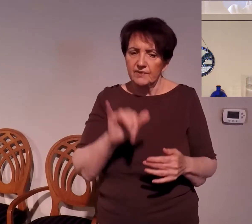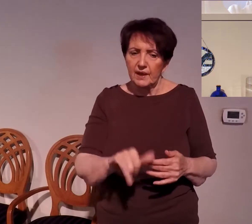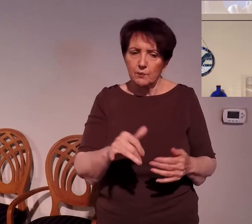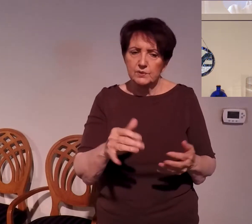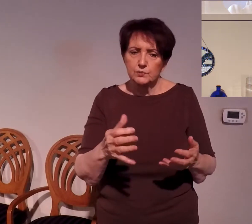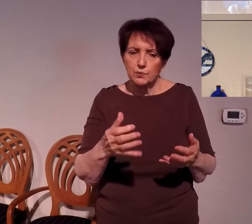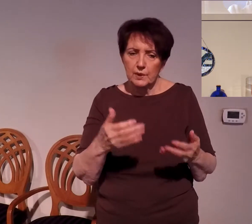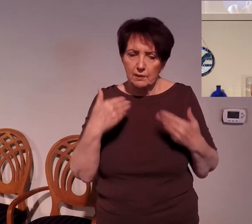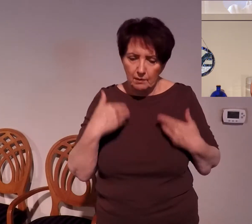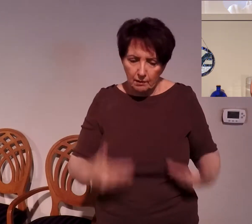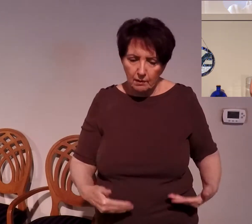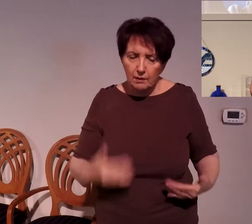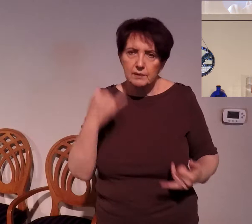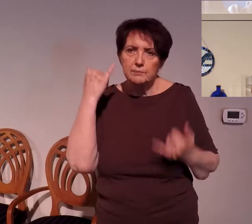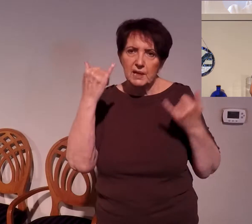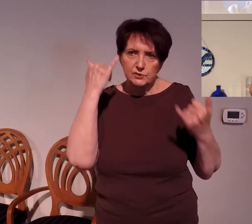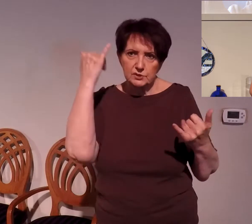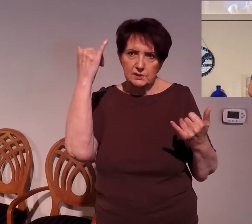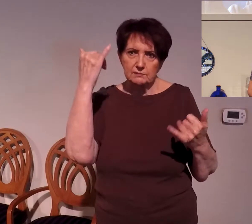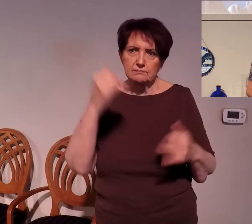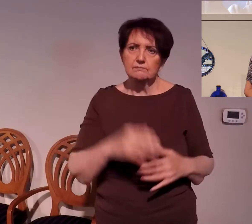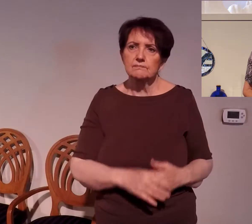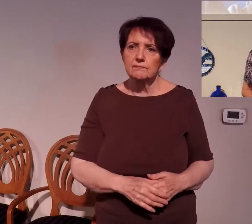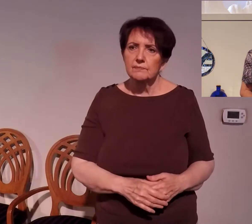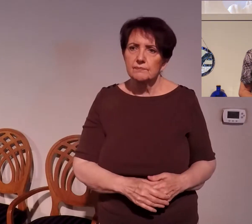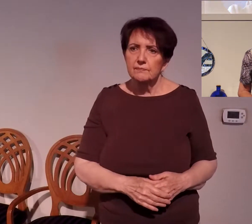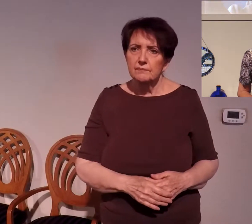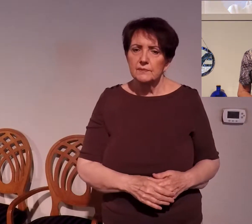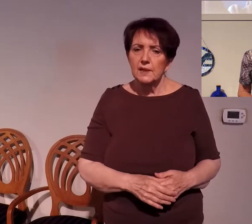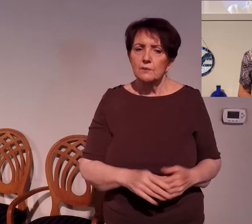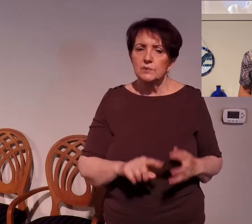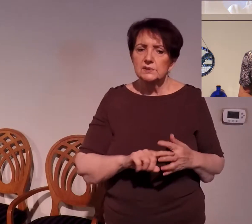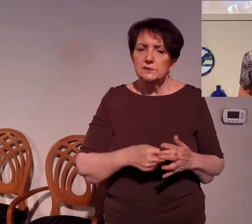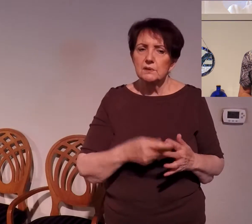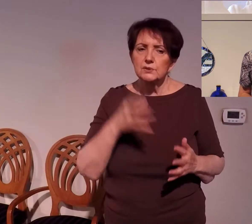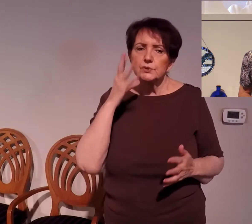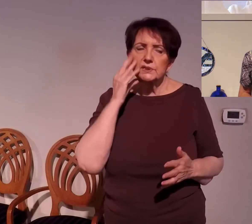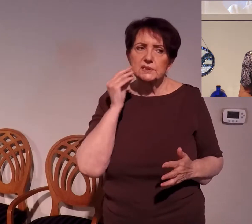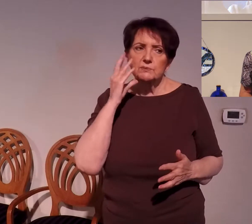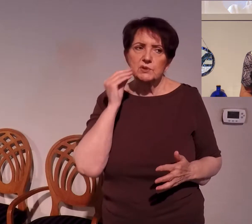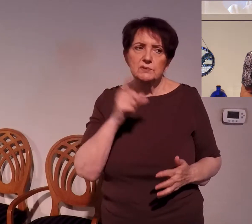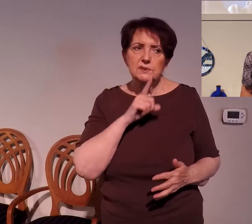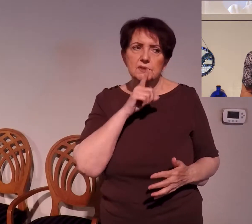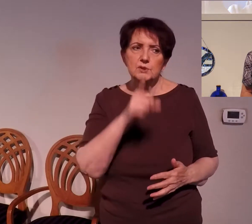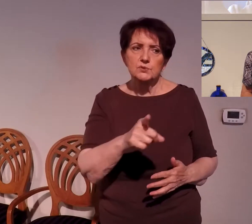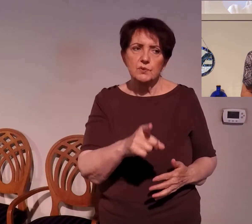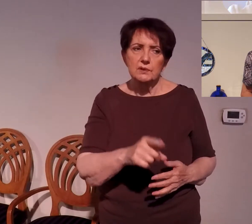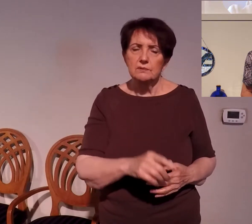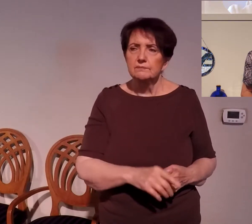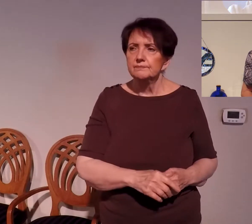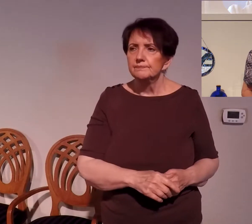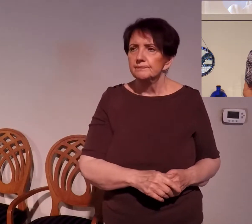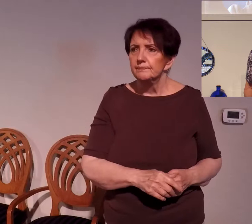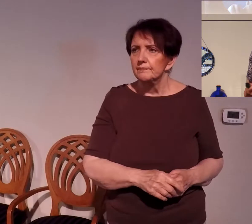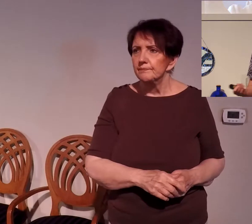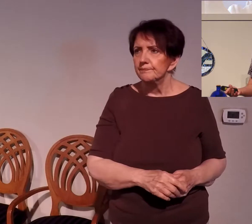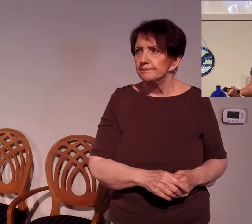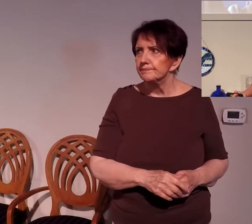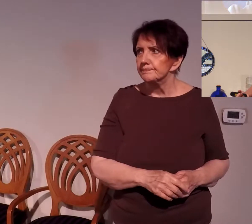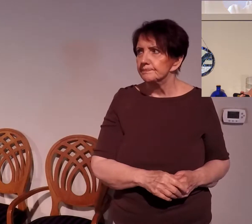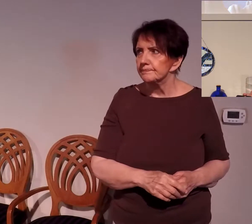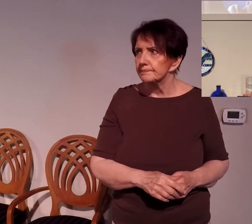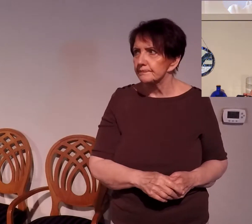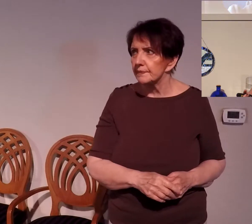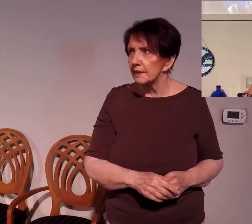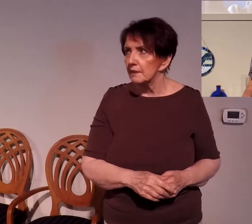are imagining, and we begin to experience it as real. So